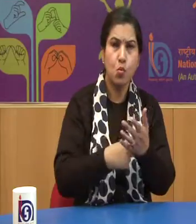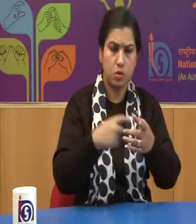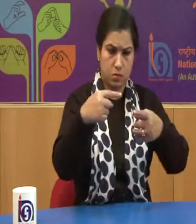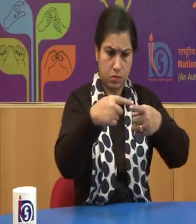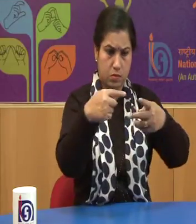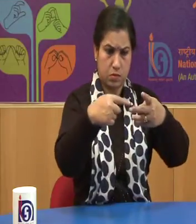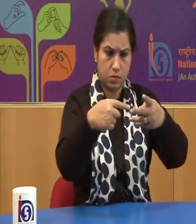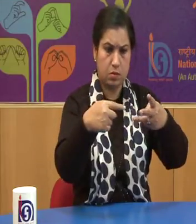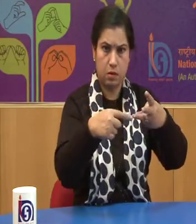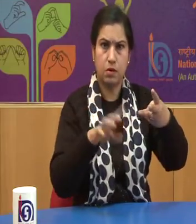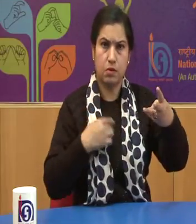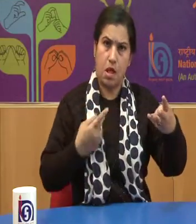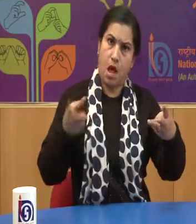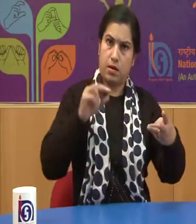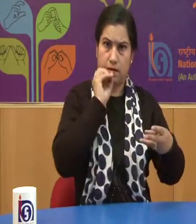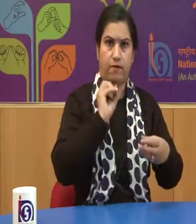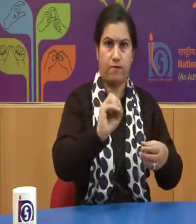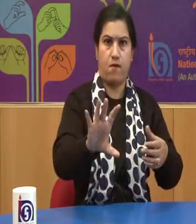Let me tell those names again.